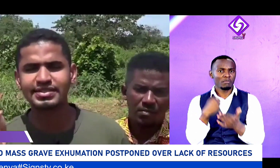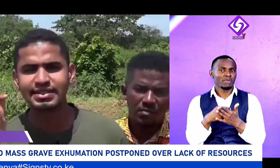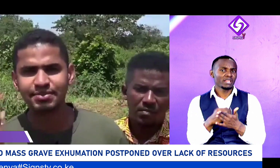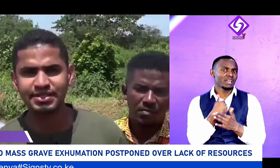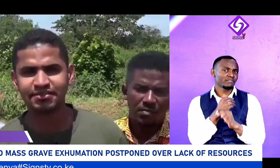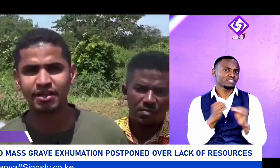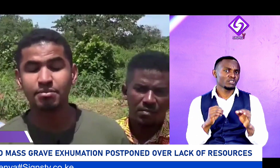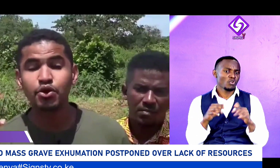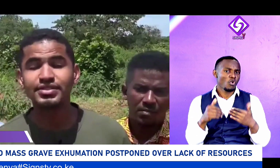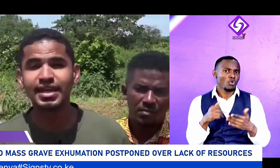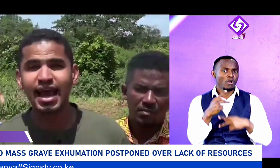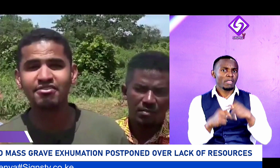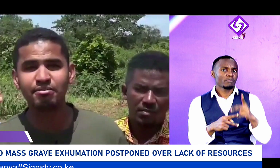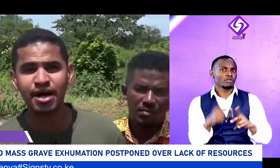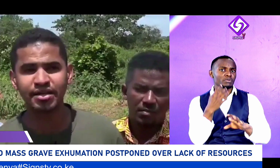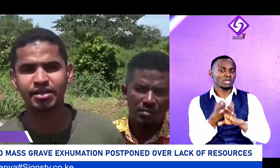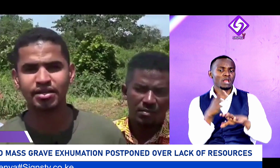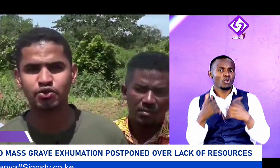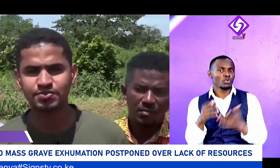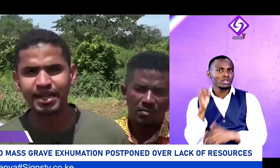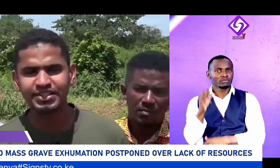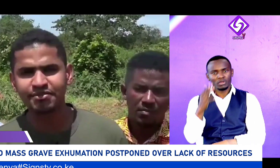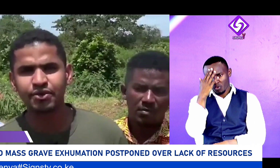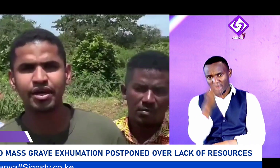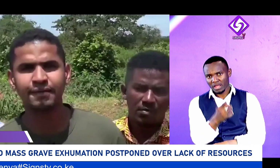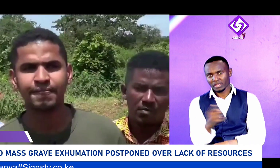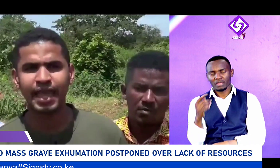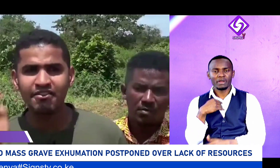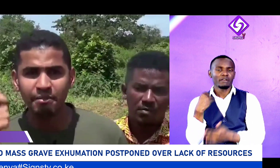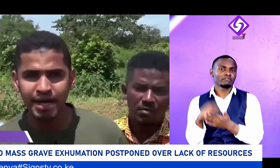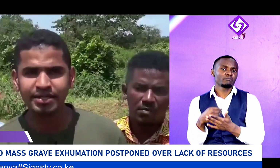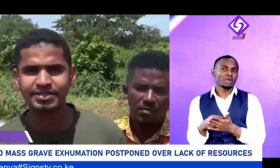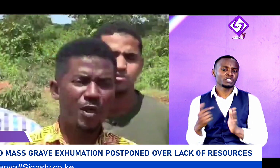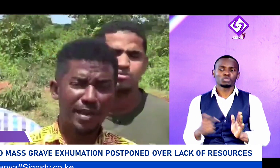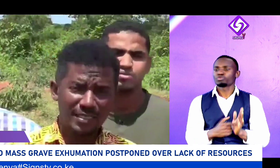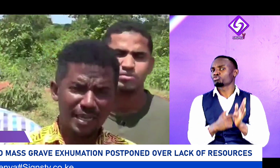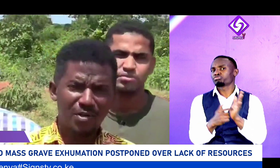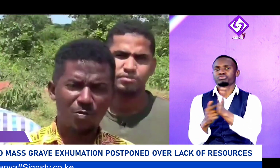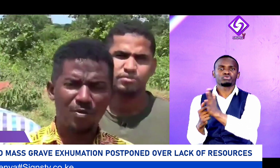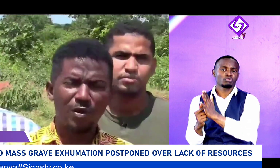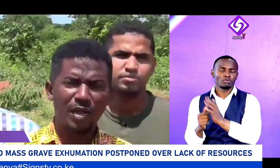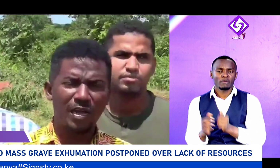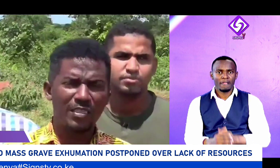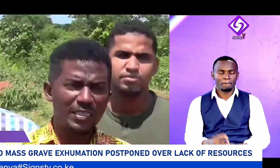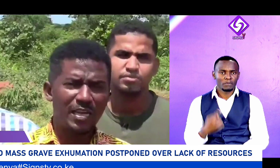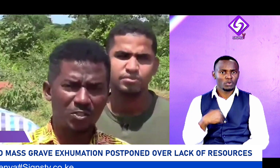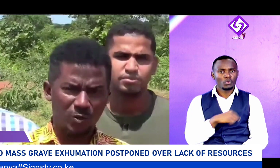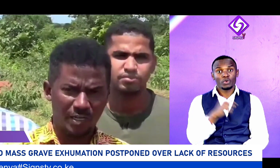is expensive, because they have money to splurge everywhere. They have monies. We understand kwamba kuna shida ya